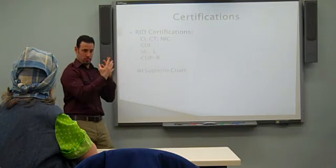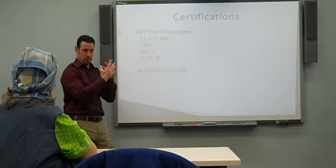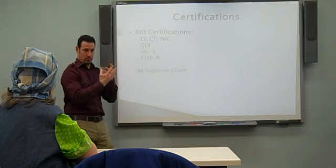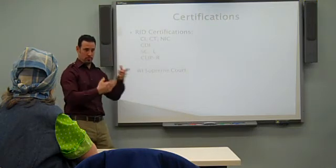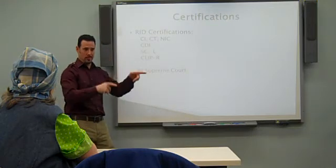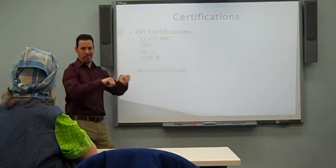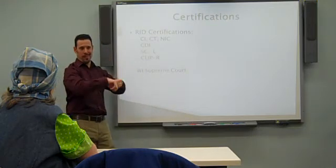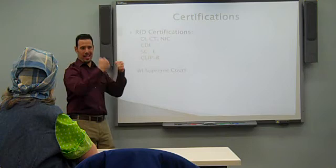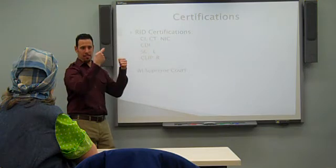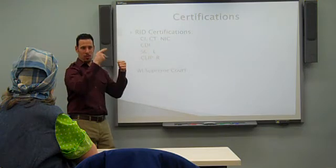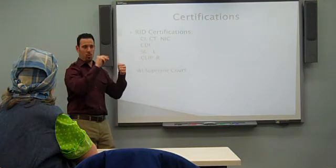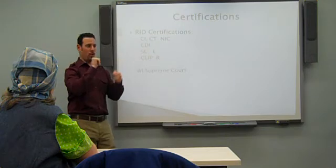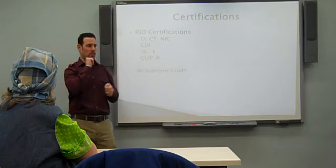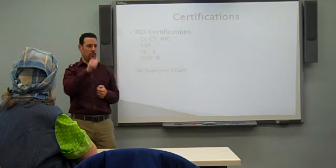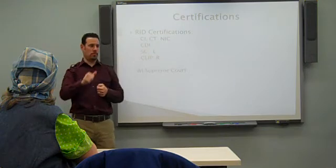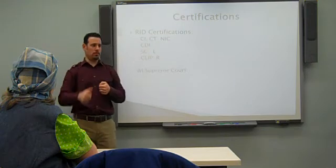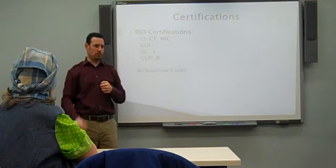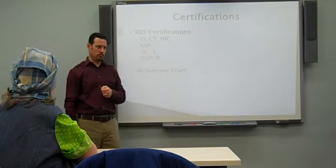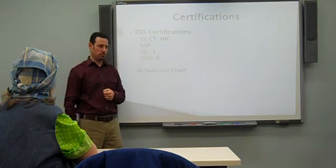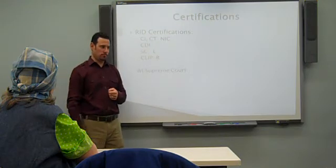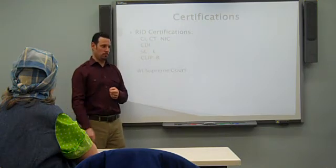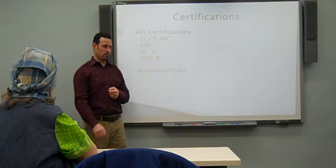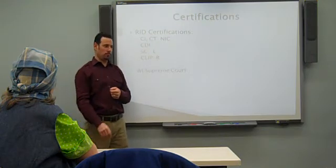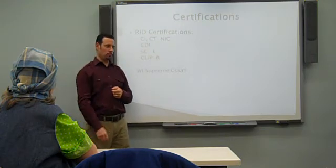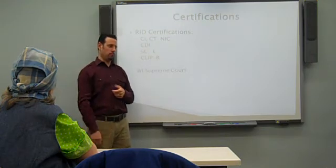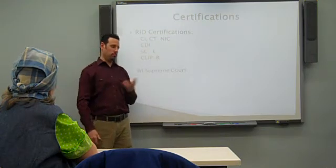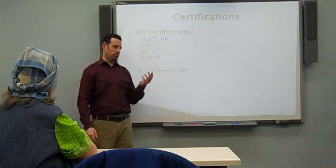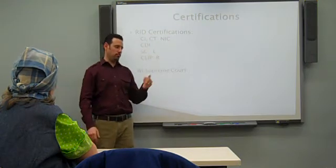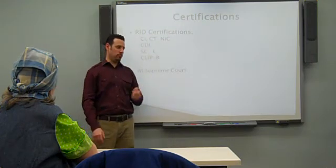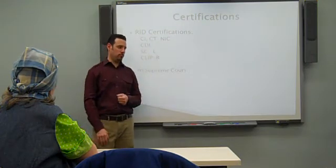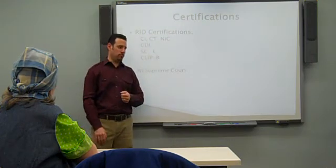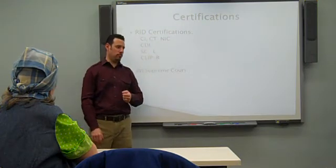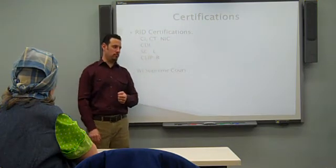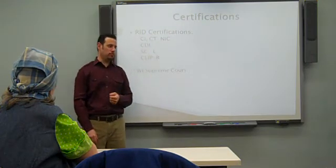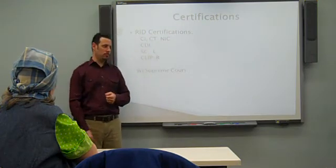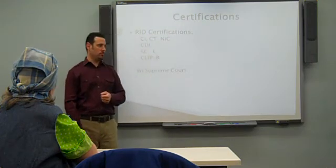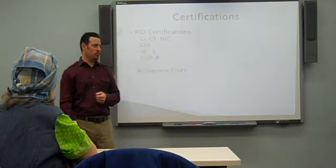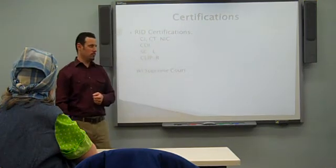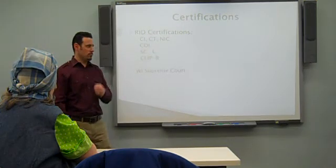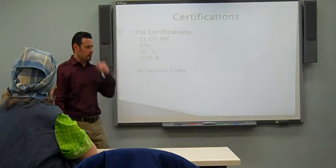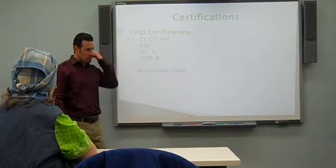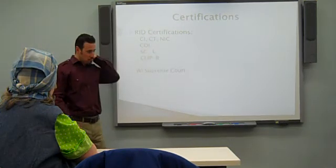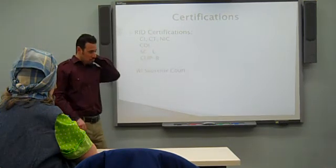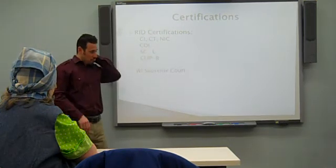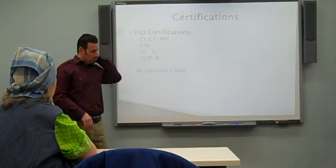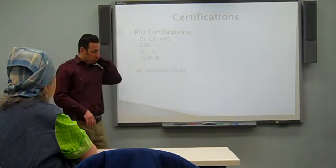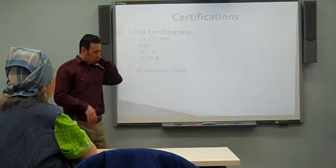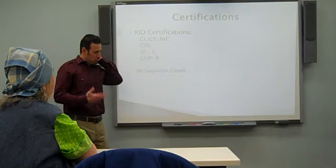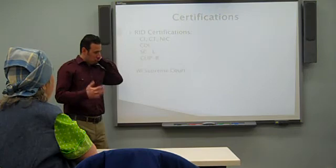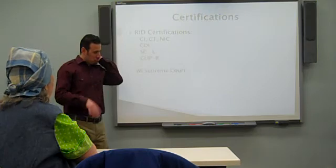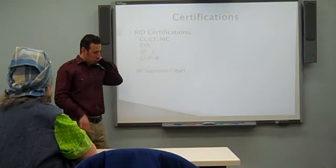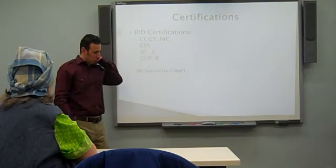And then he'd go back to the court and they decide if he had broken a law again and was sent back to jail or not.